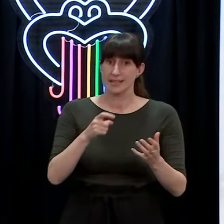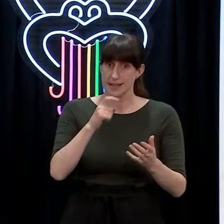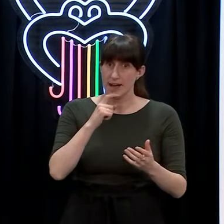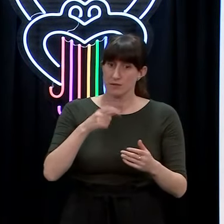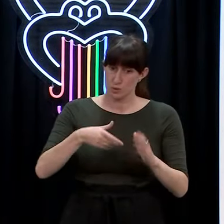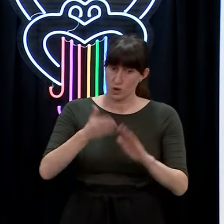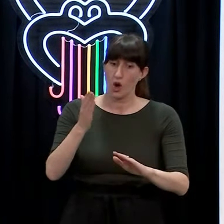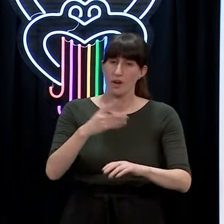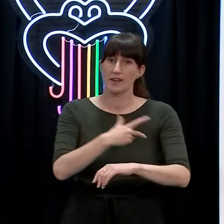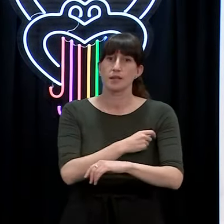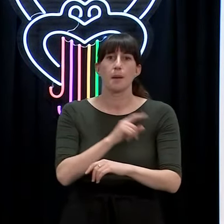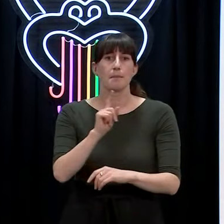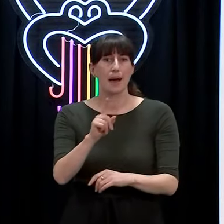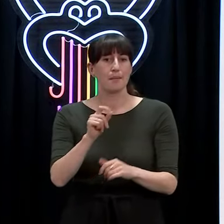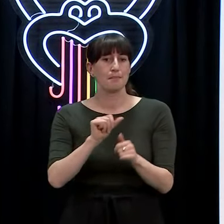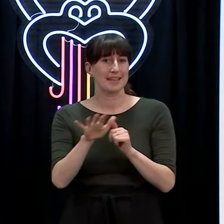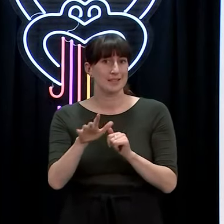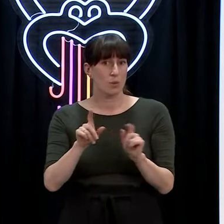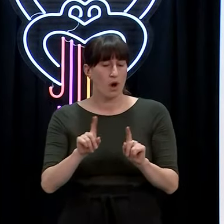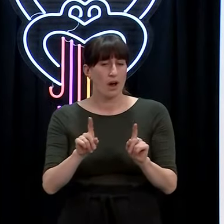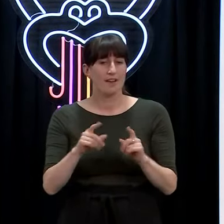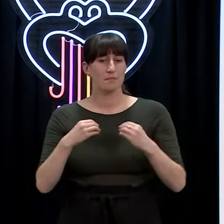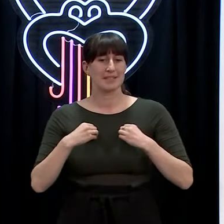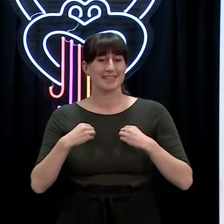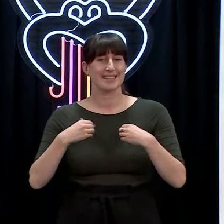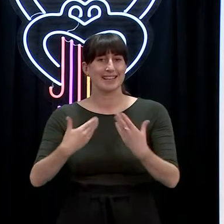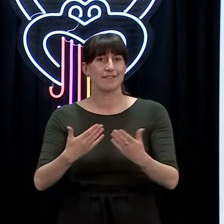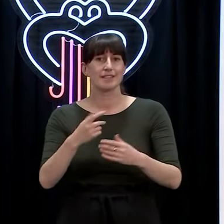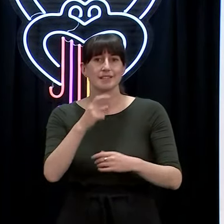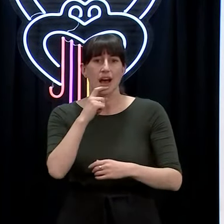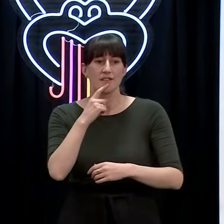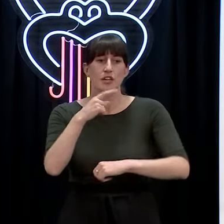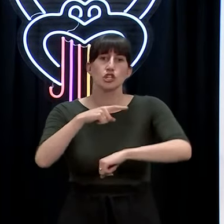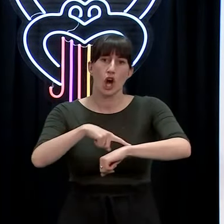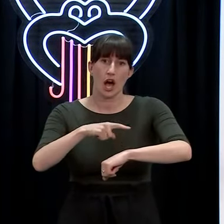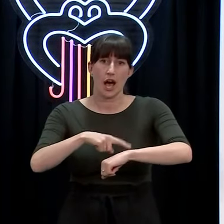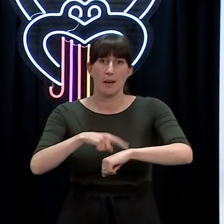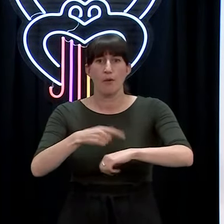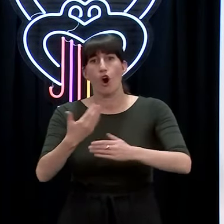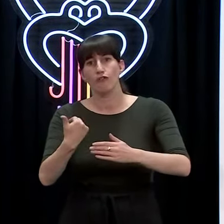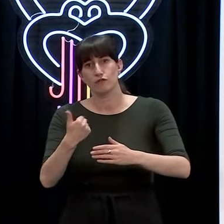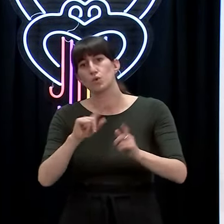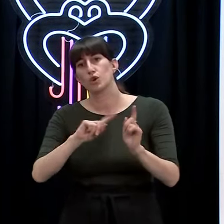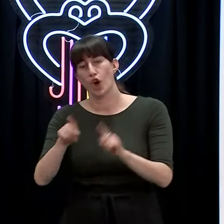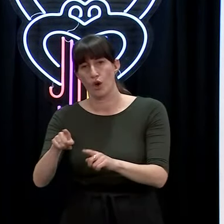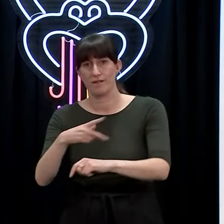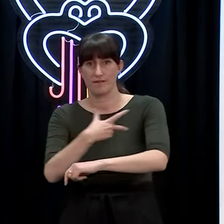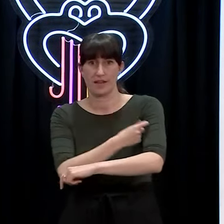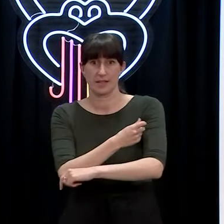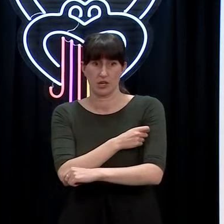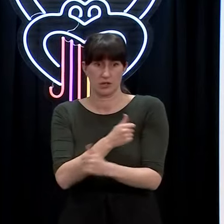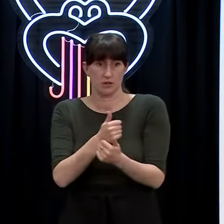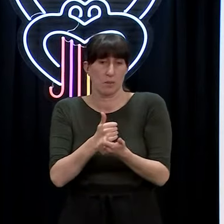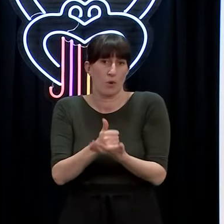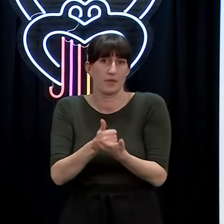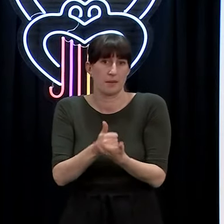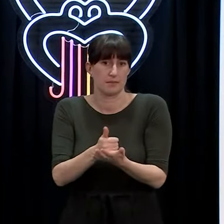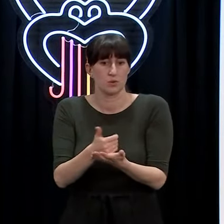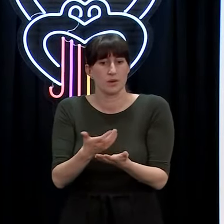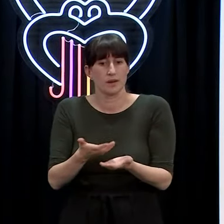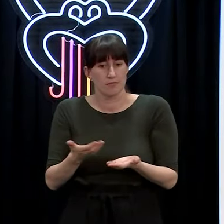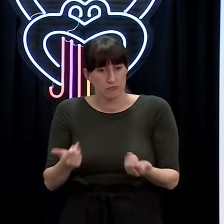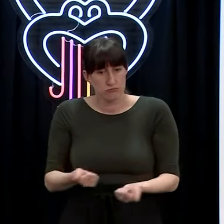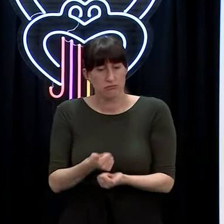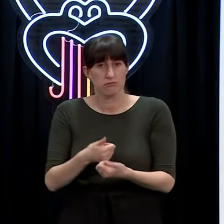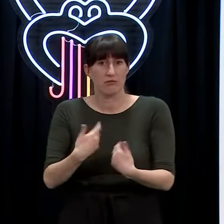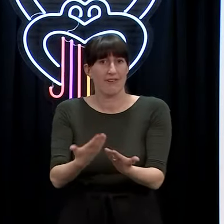the time to go and be vaccinated and to fully support them in that decision. And we're seeing really, really good support from employers for